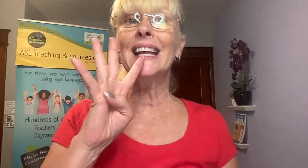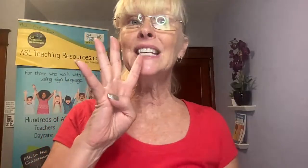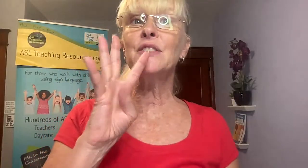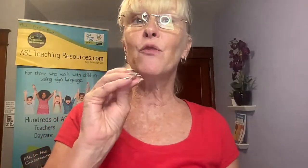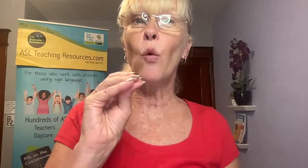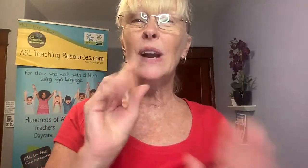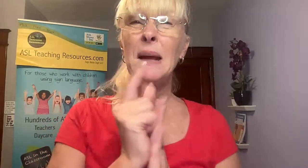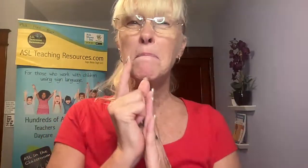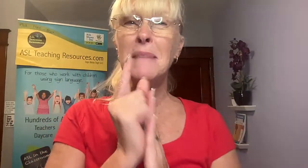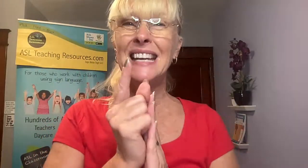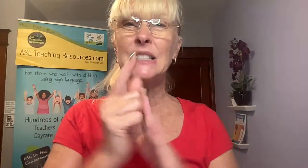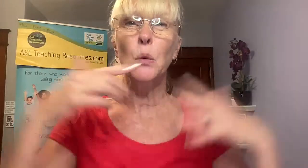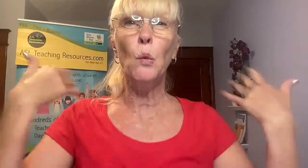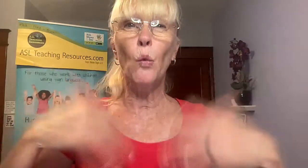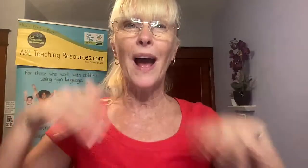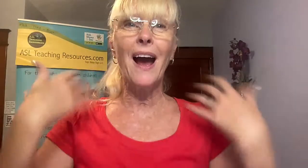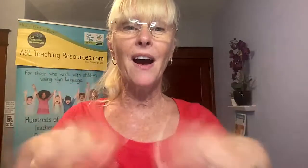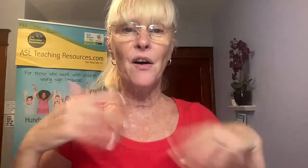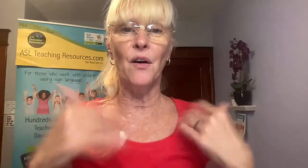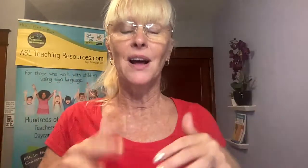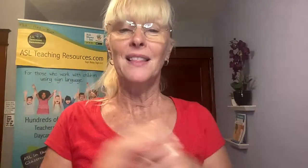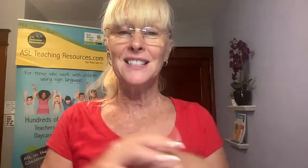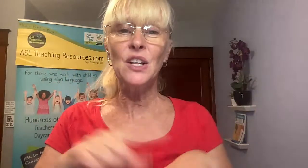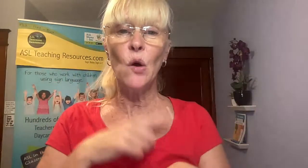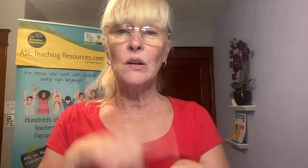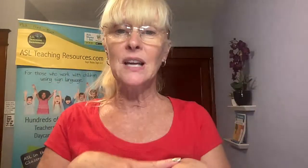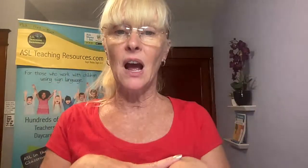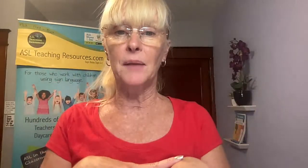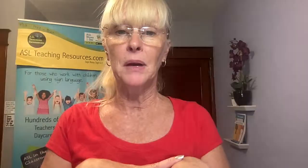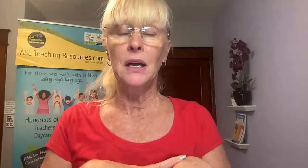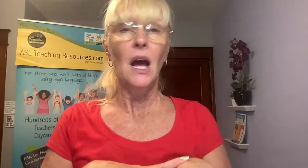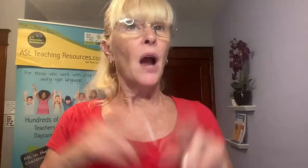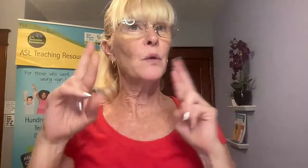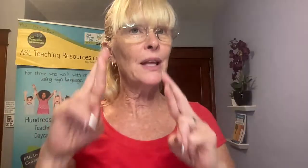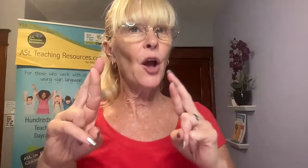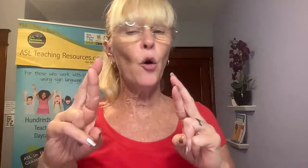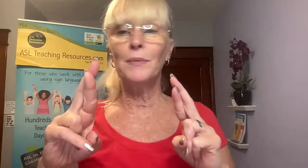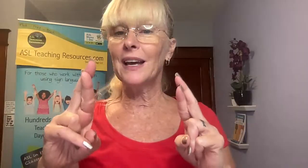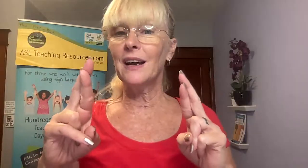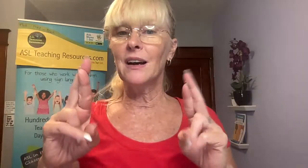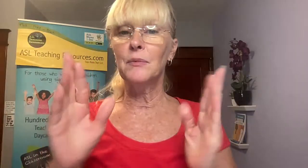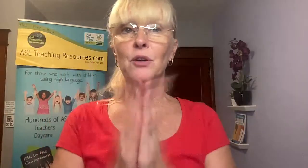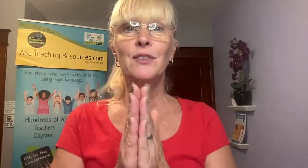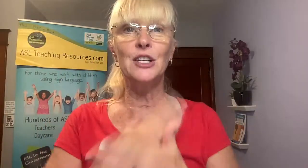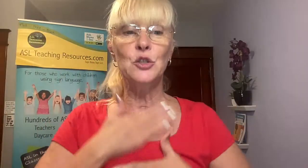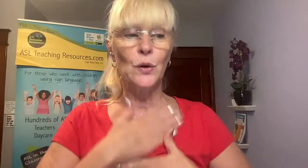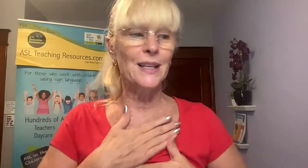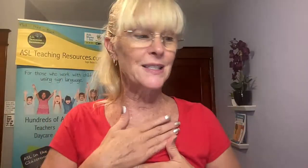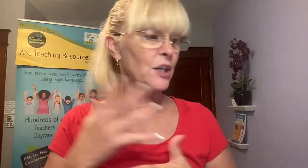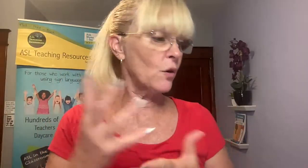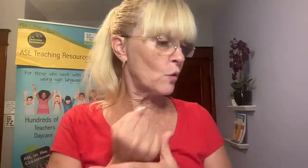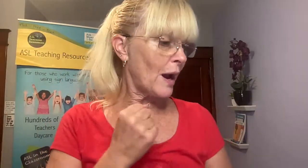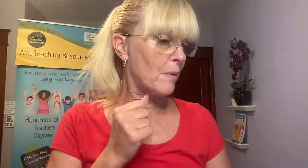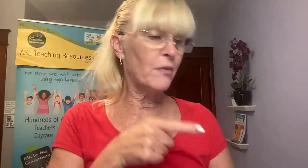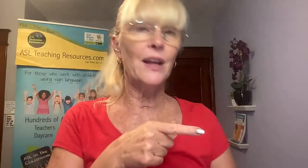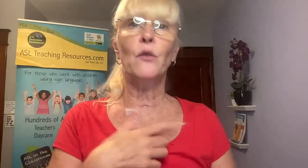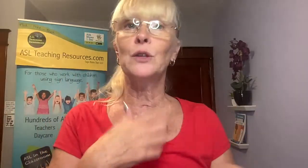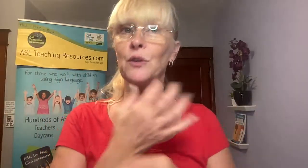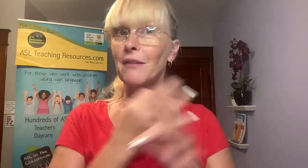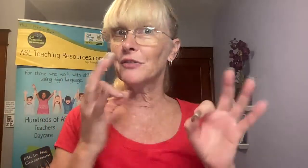least 40 minutes. Wow. That's a long time. I really hope that you've enjoyed this, and go grab over there. We do have a